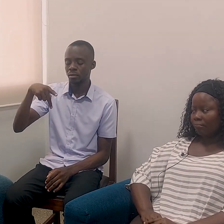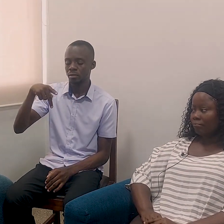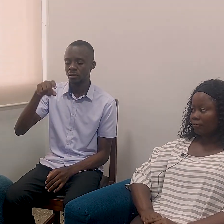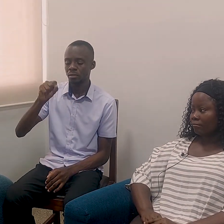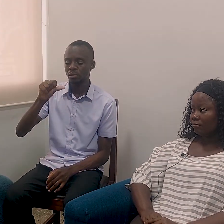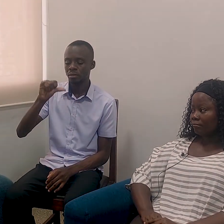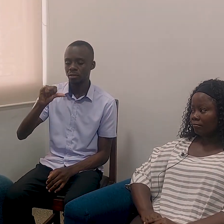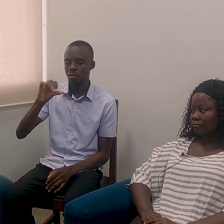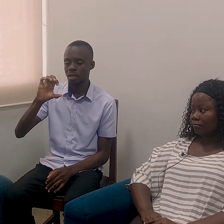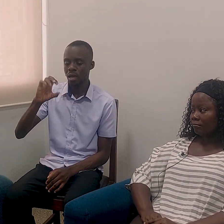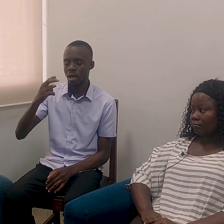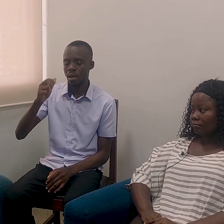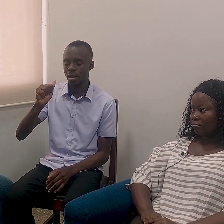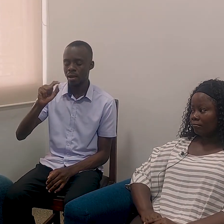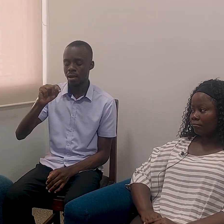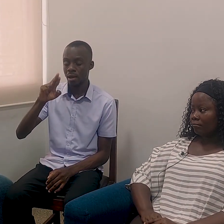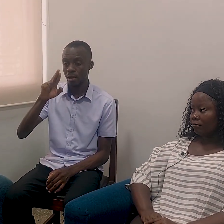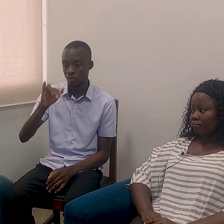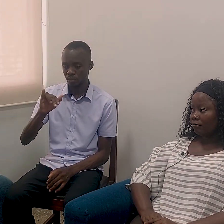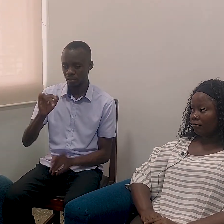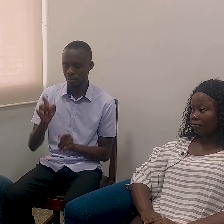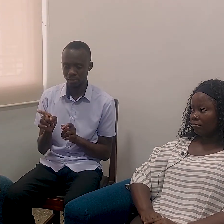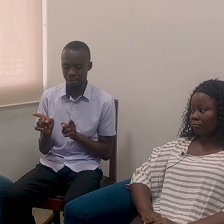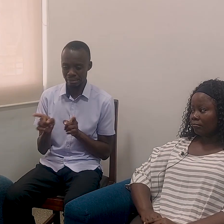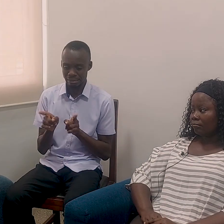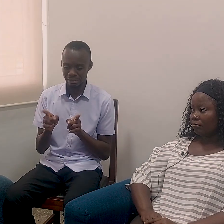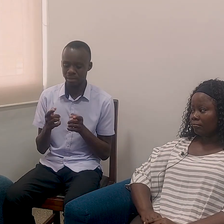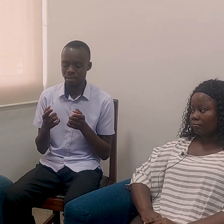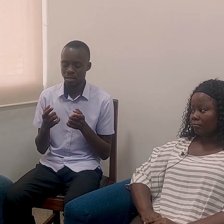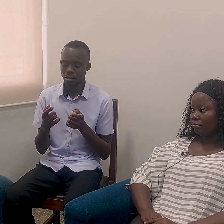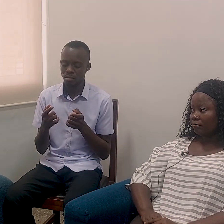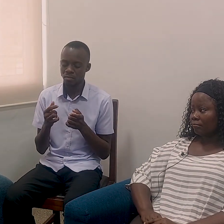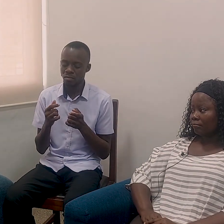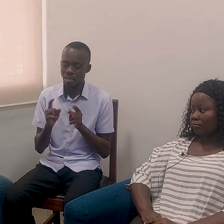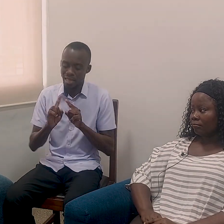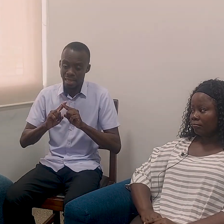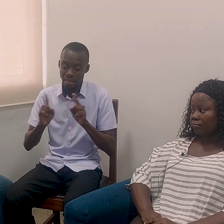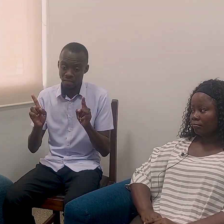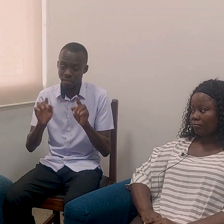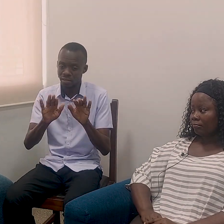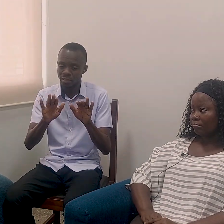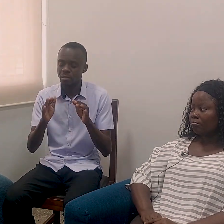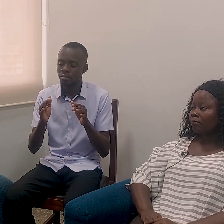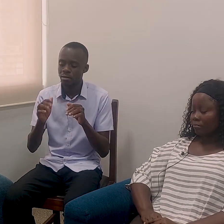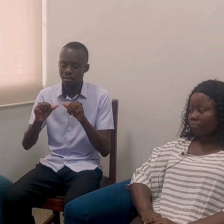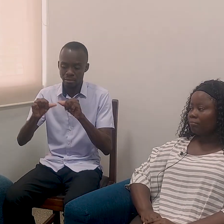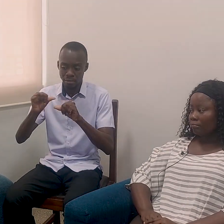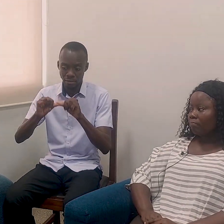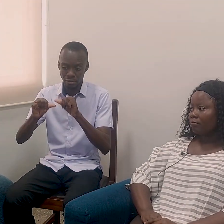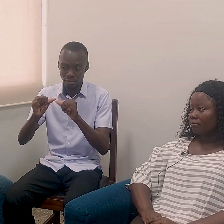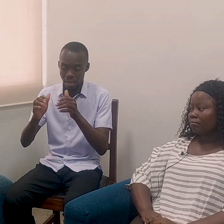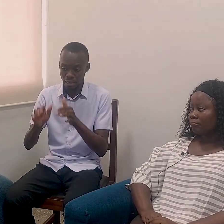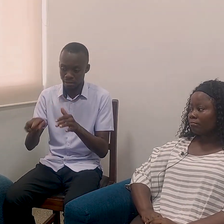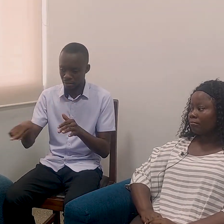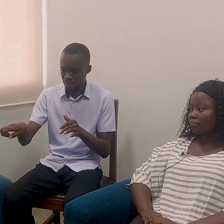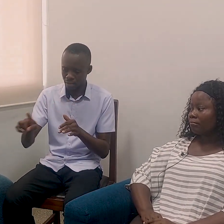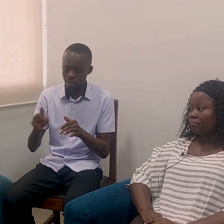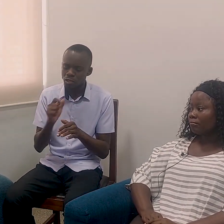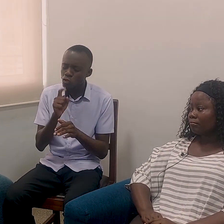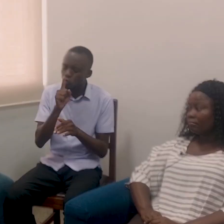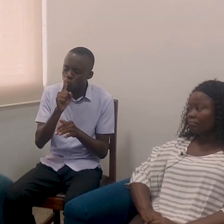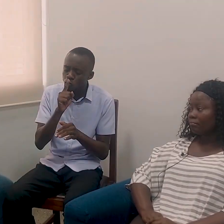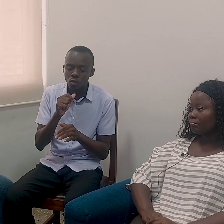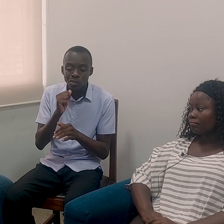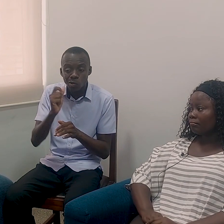really scientists and people in general don't really understand the workings of the human mind. It's